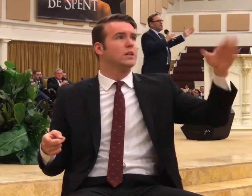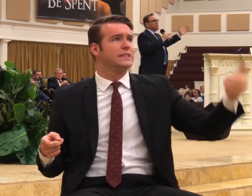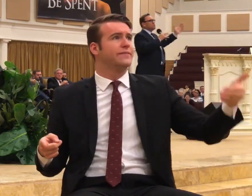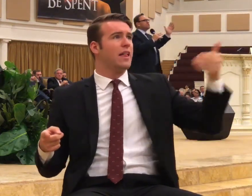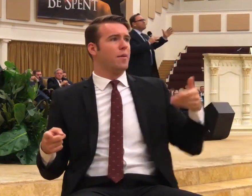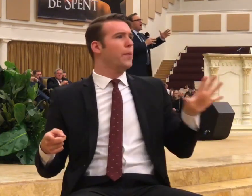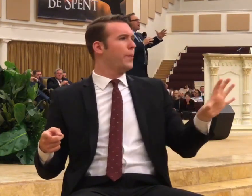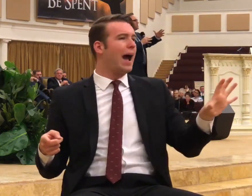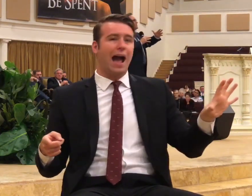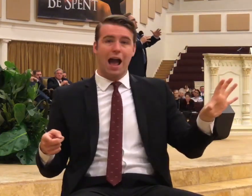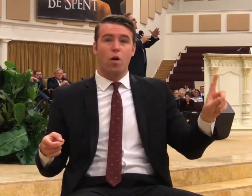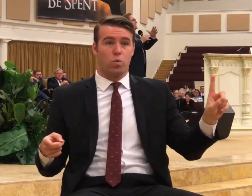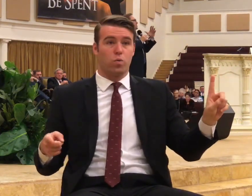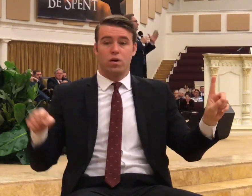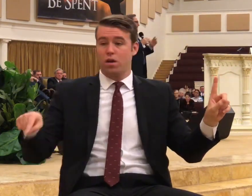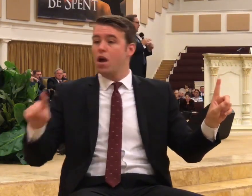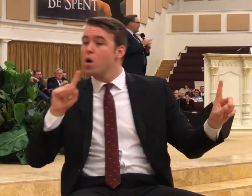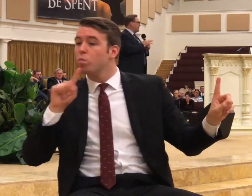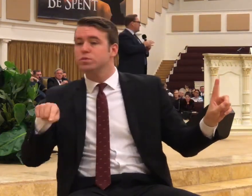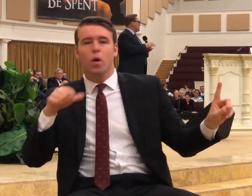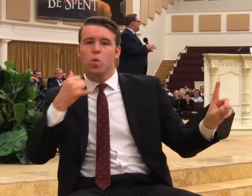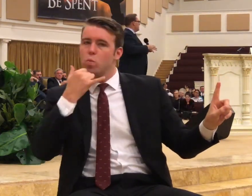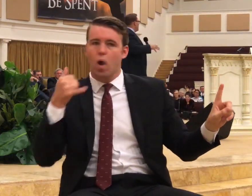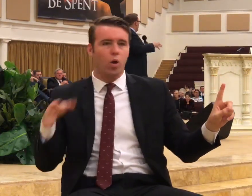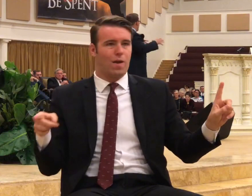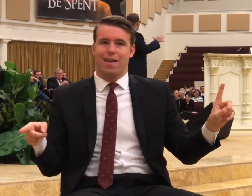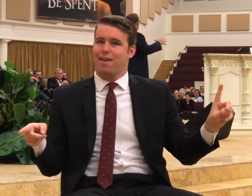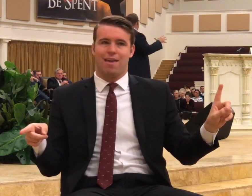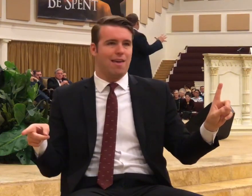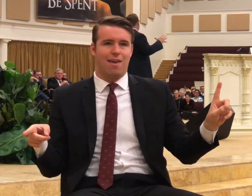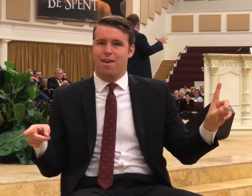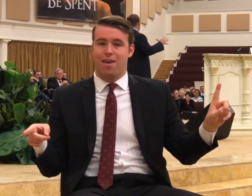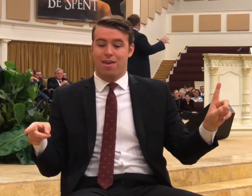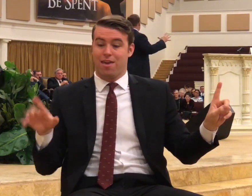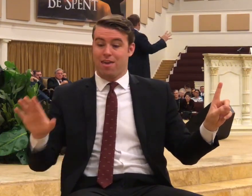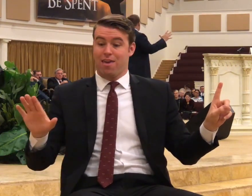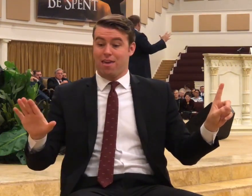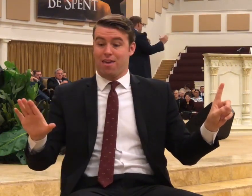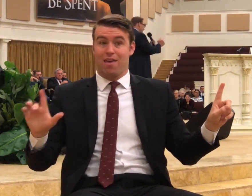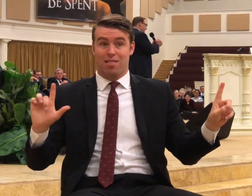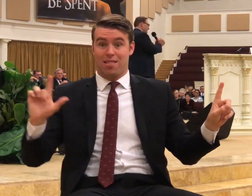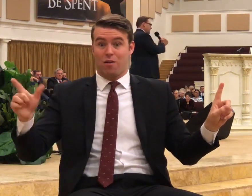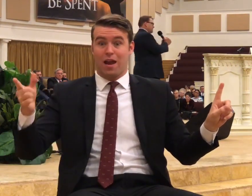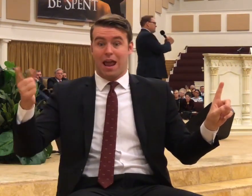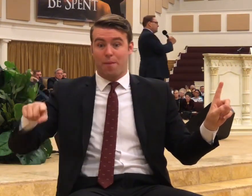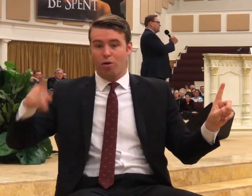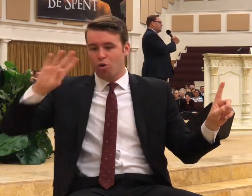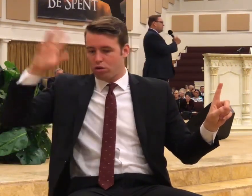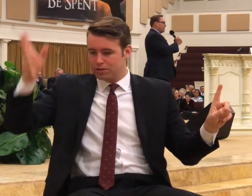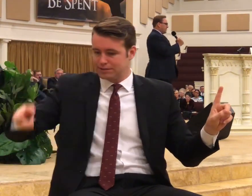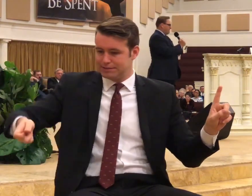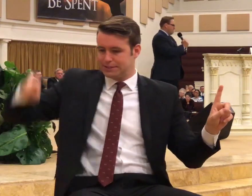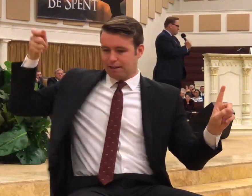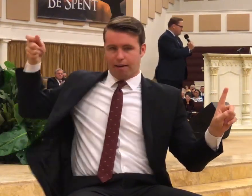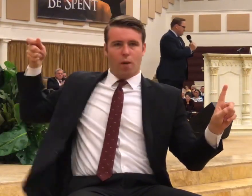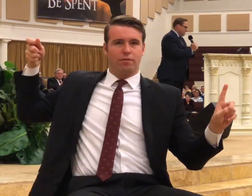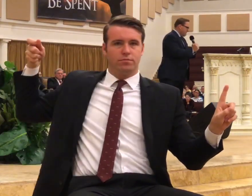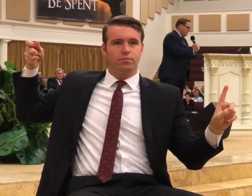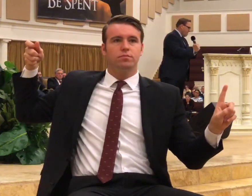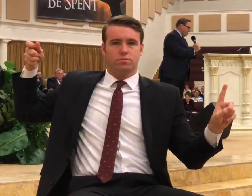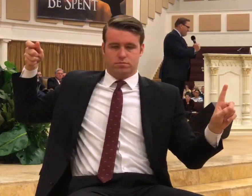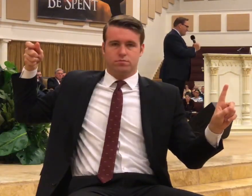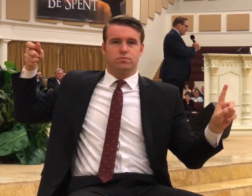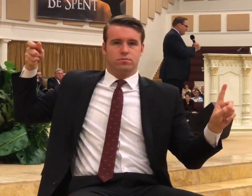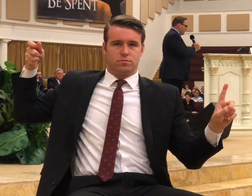One responds incorrectly, and what he had was taken from him.